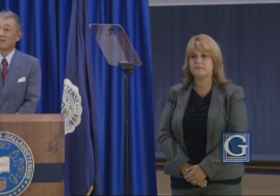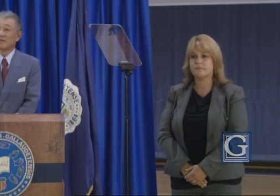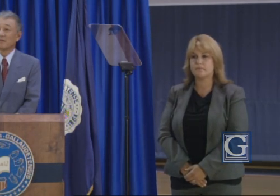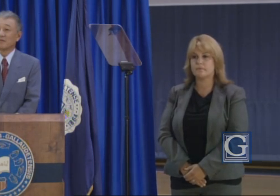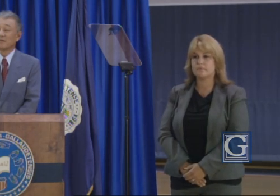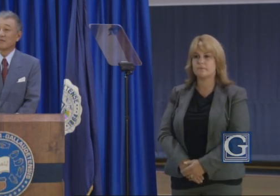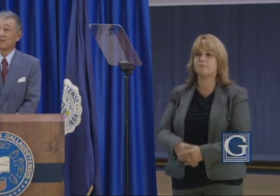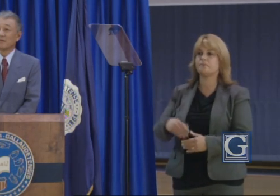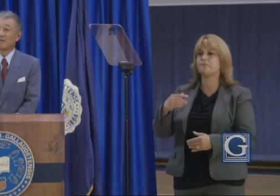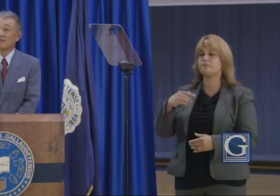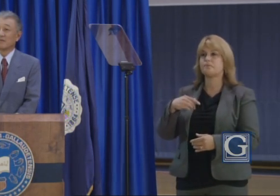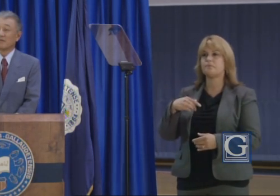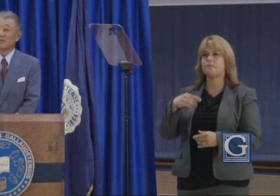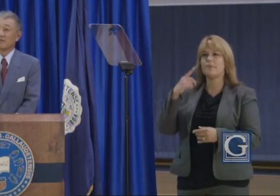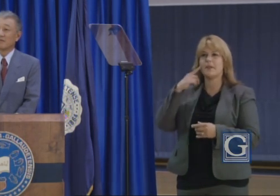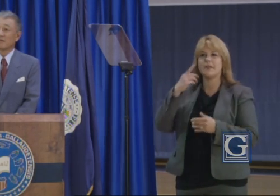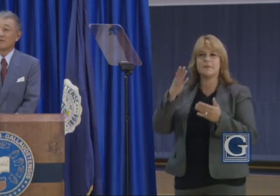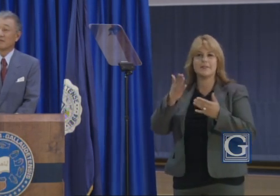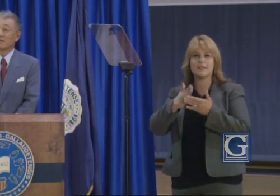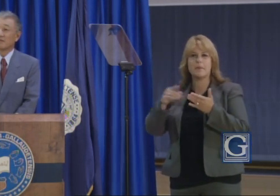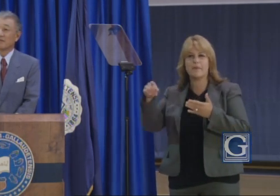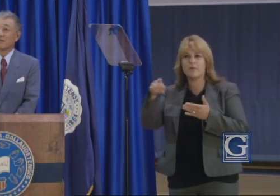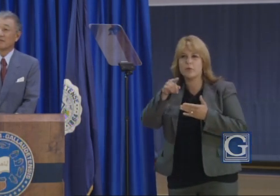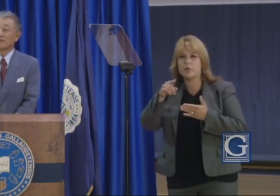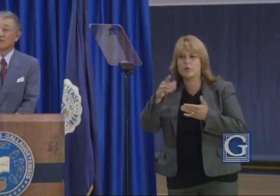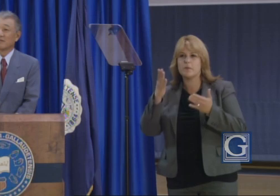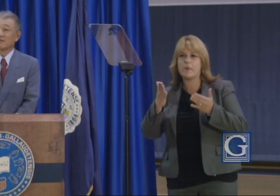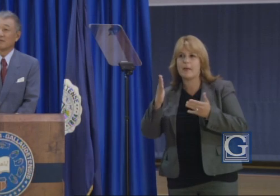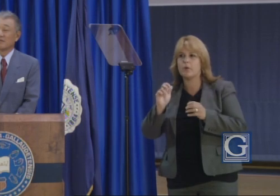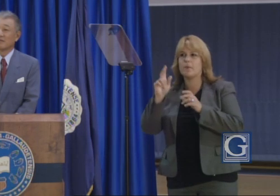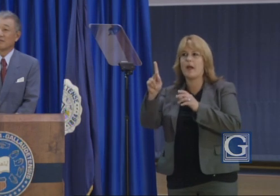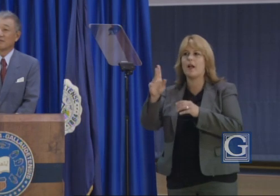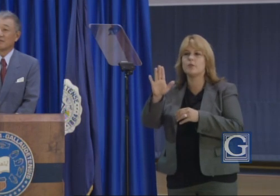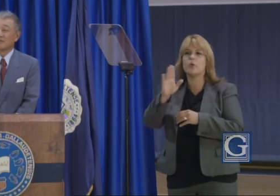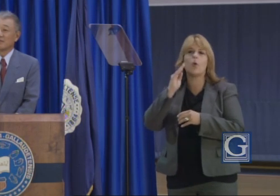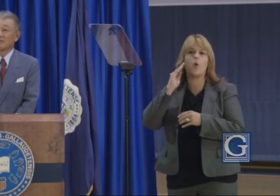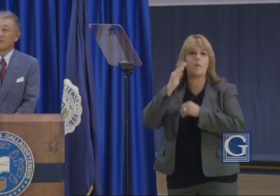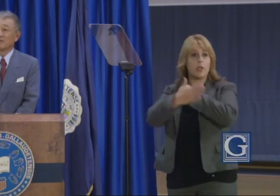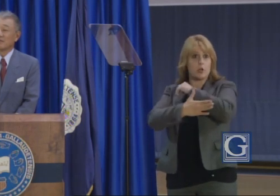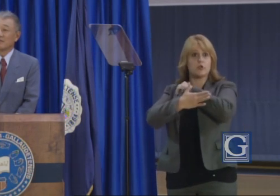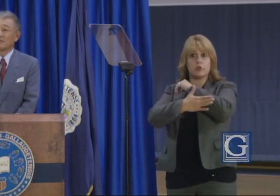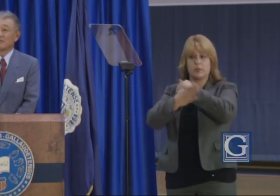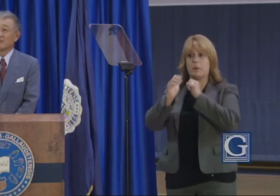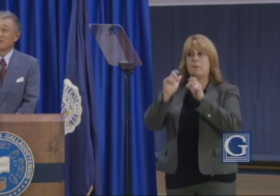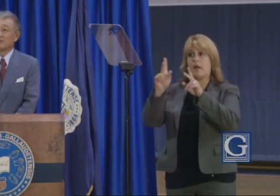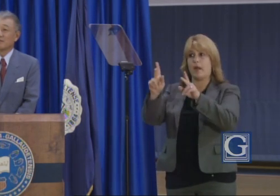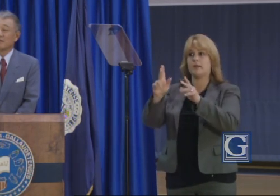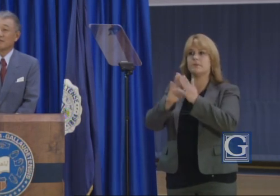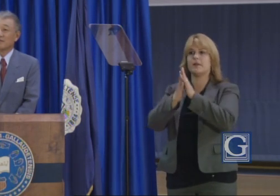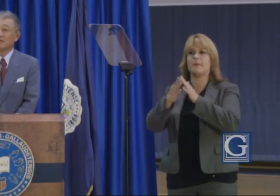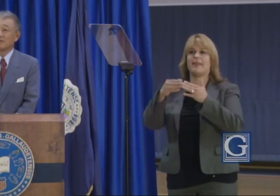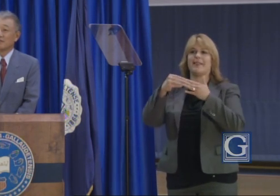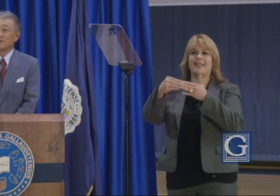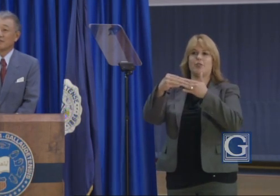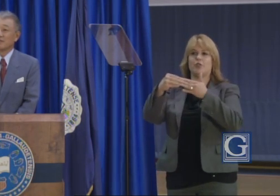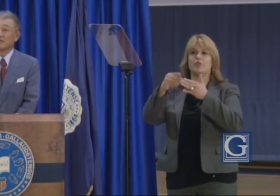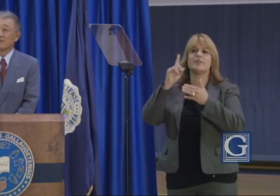I think some of you may want to return to your home countries to become leaders in the deaf communities there. I have